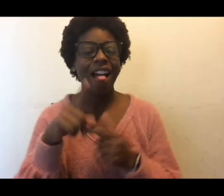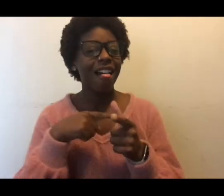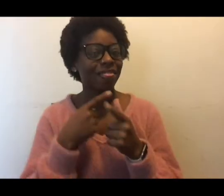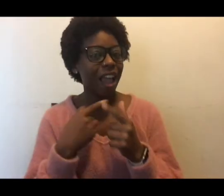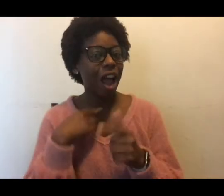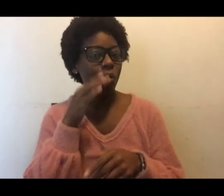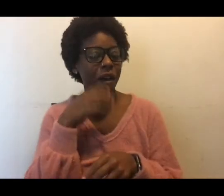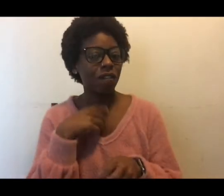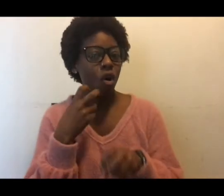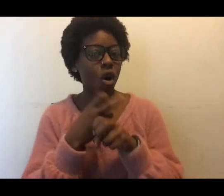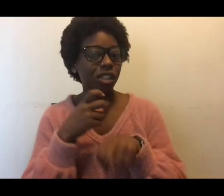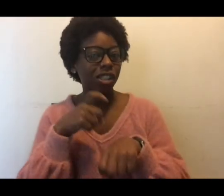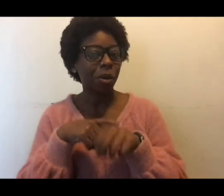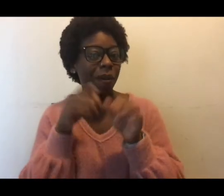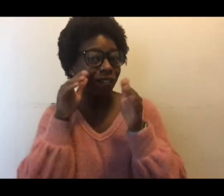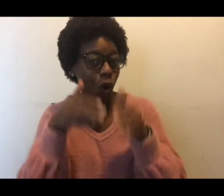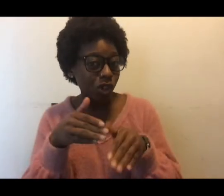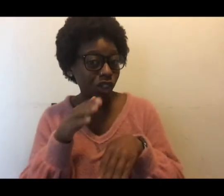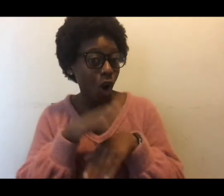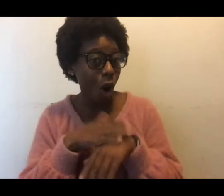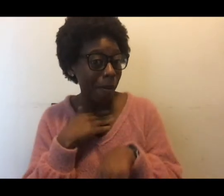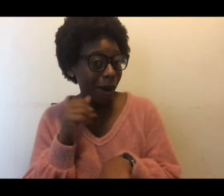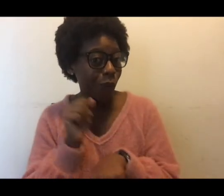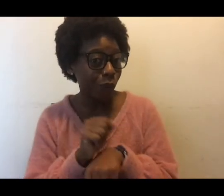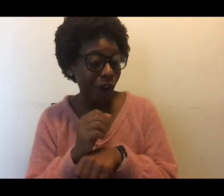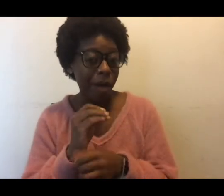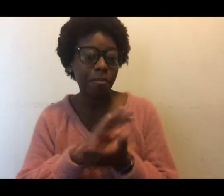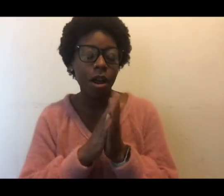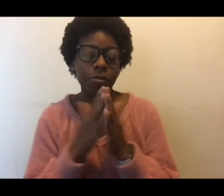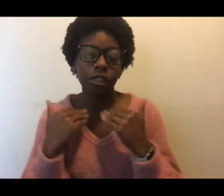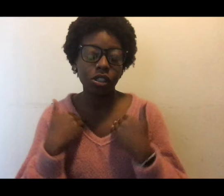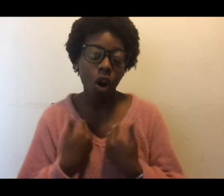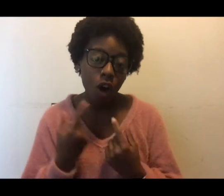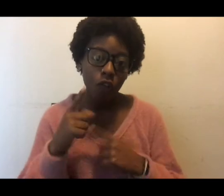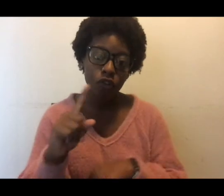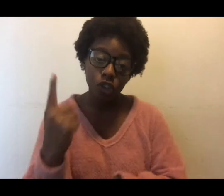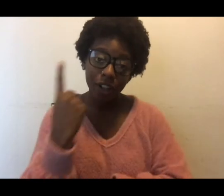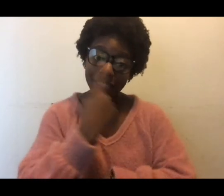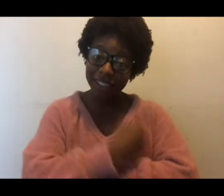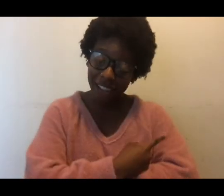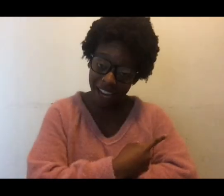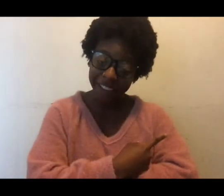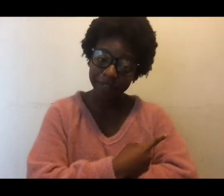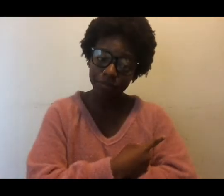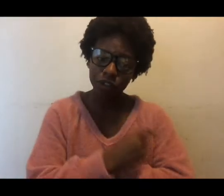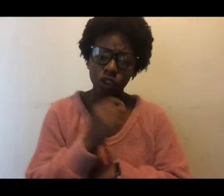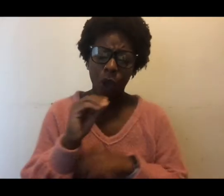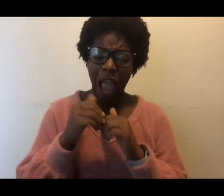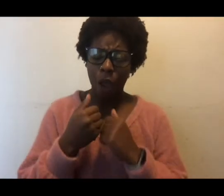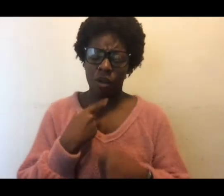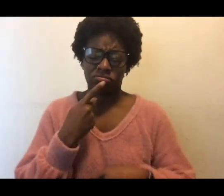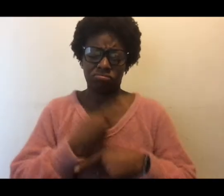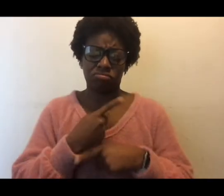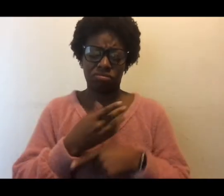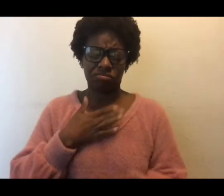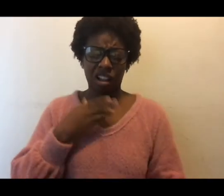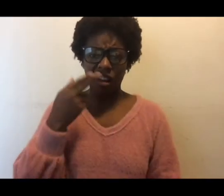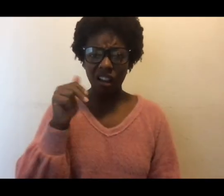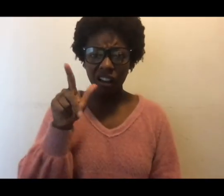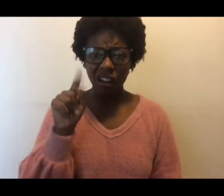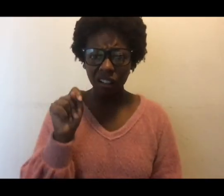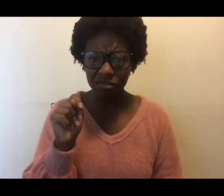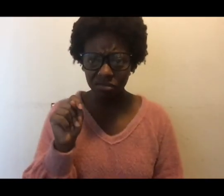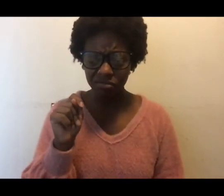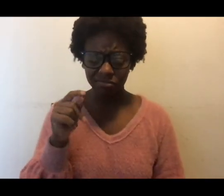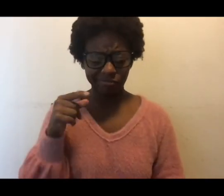do not exercise in the mornings, I have a harder time focusing on my work and become more tired during the day. To